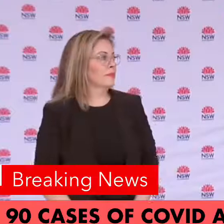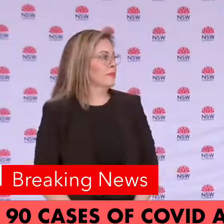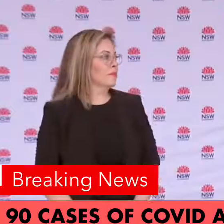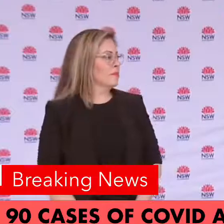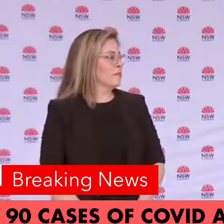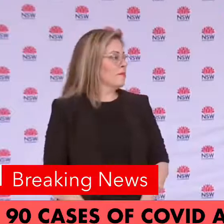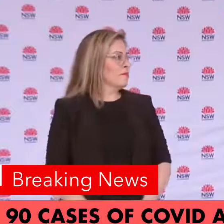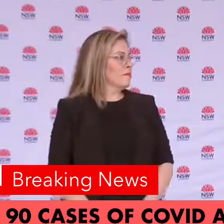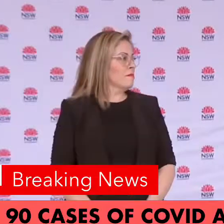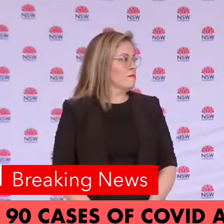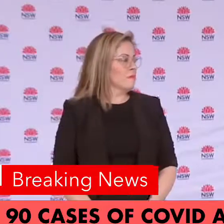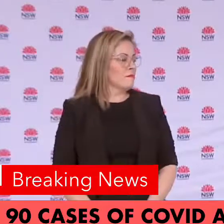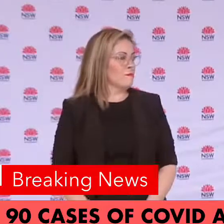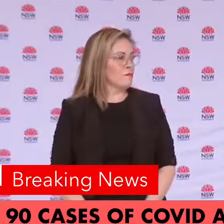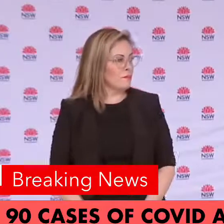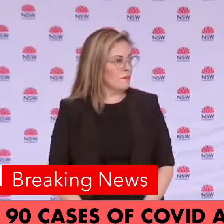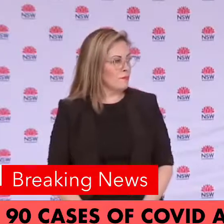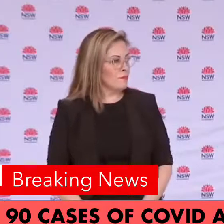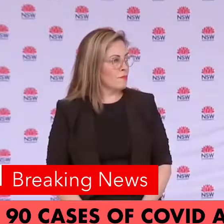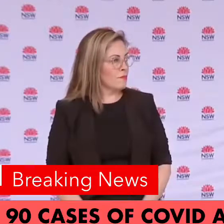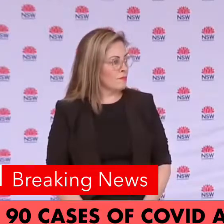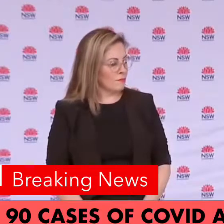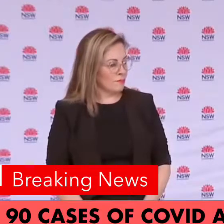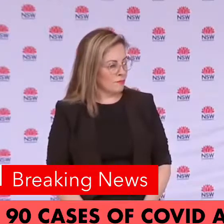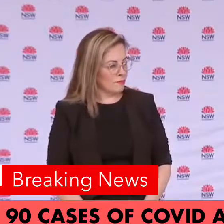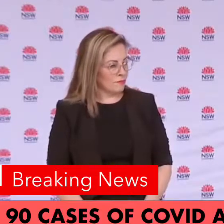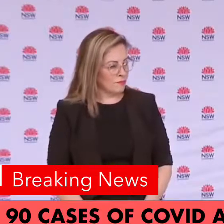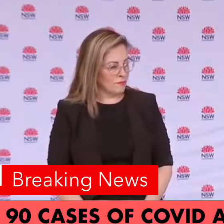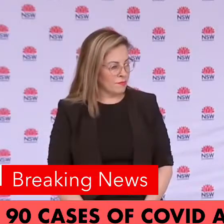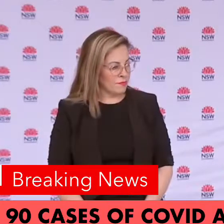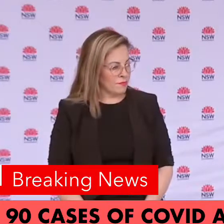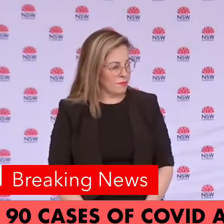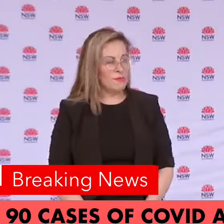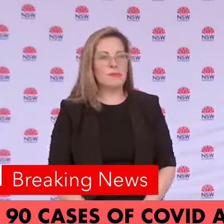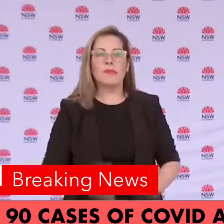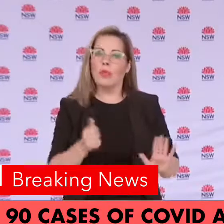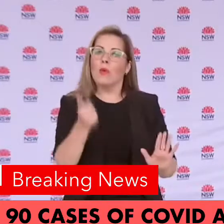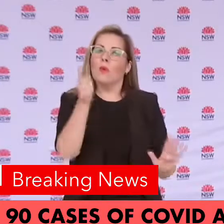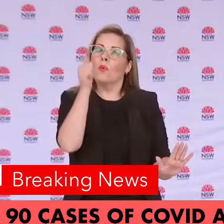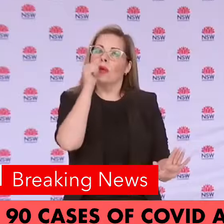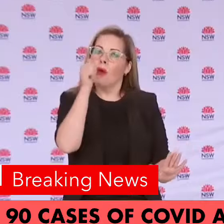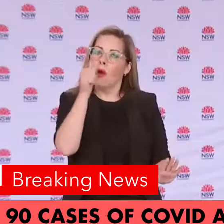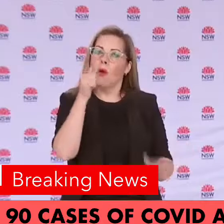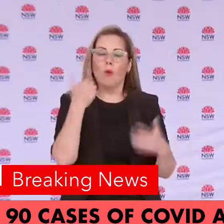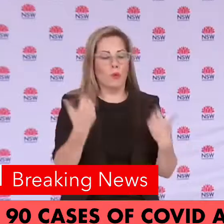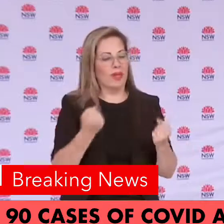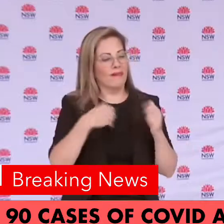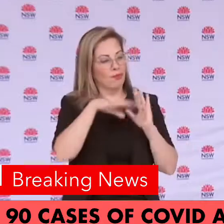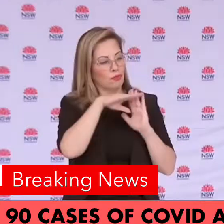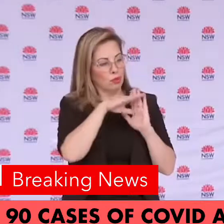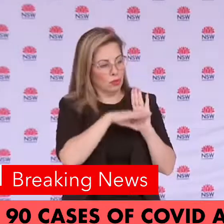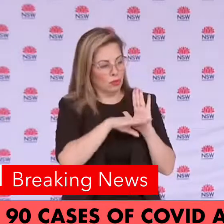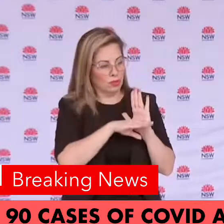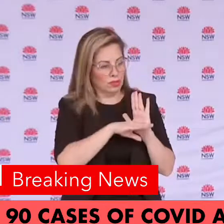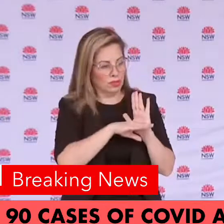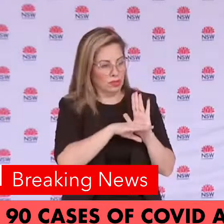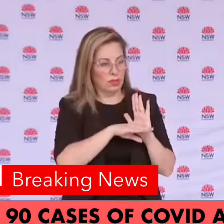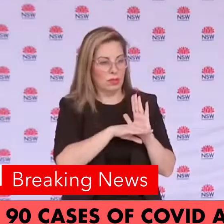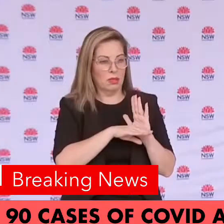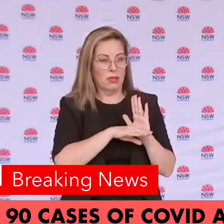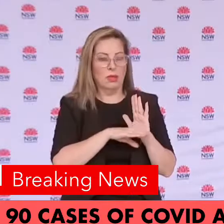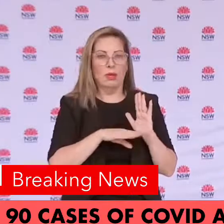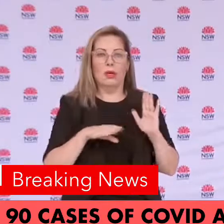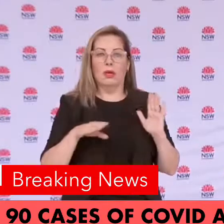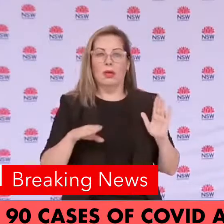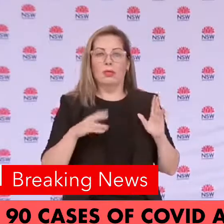to that in a second. Yeah. Is there any capacity, given the restrictions, to get rapid tests, perhaps the antigen tests, the